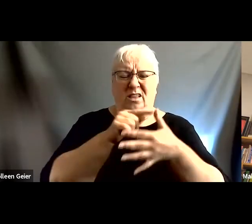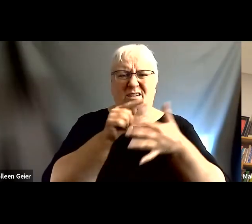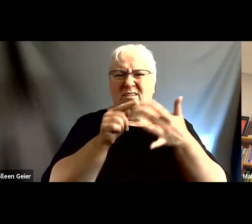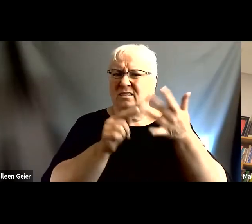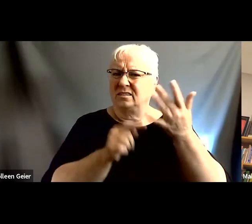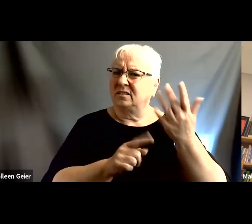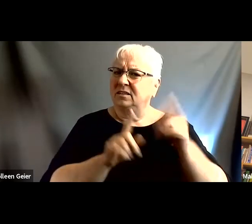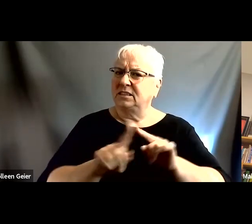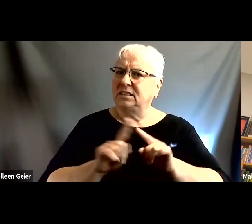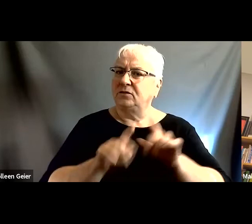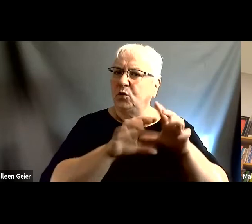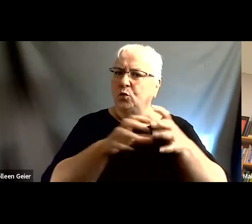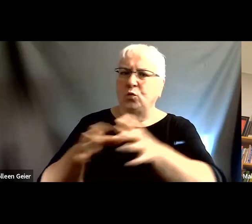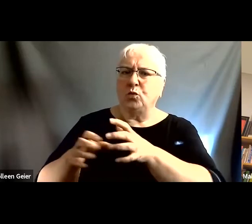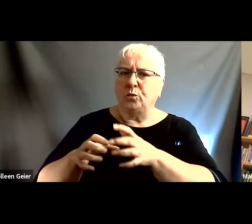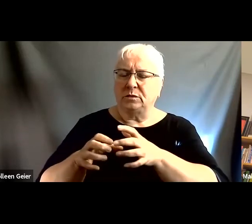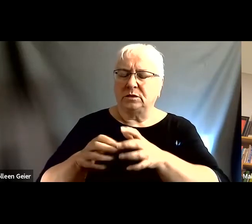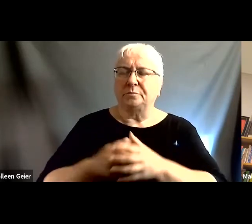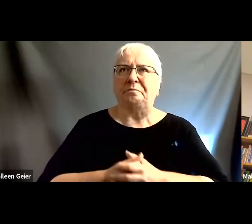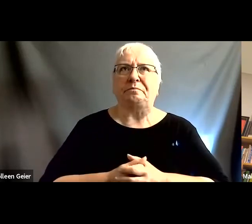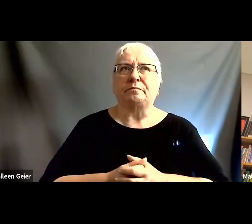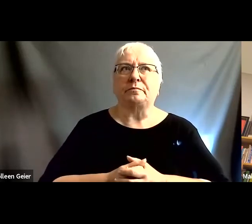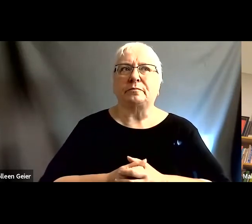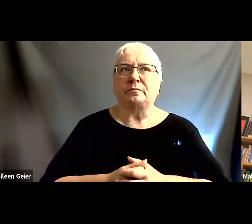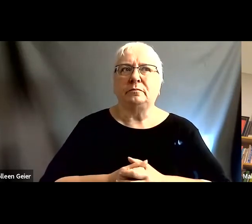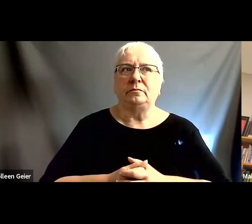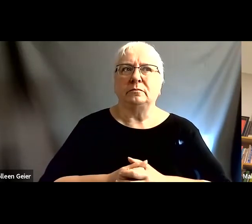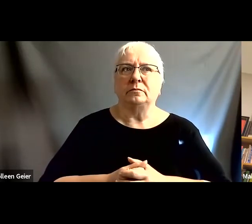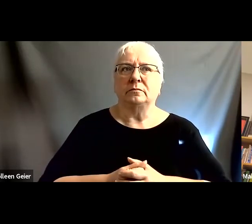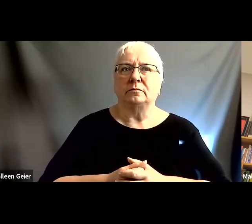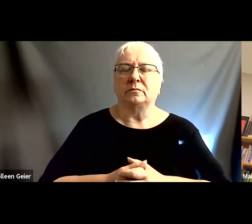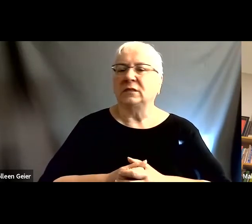at, it is said that even in the lower